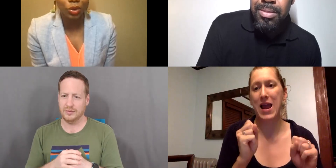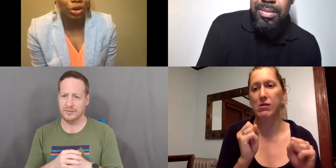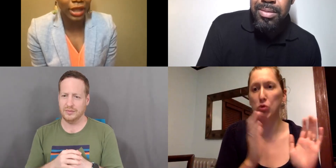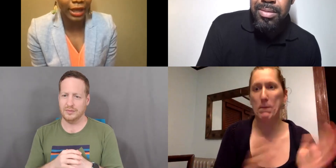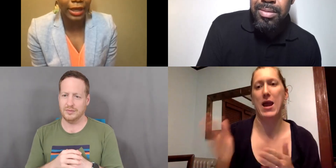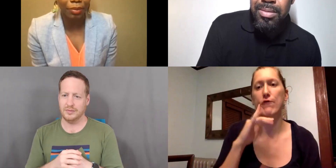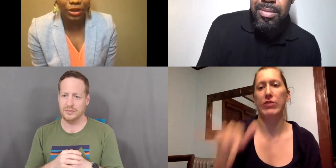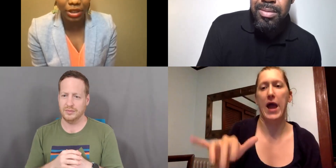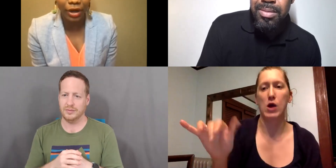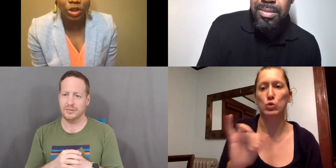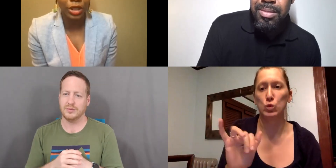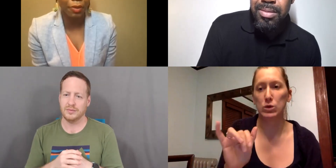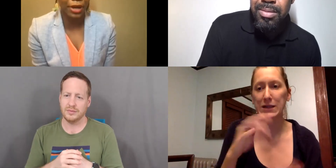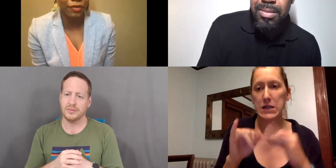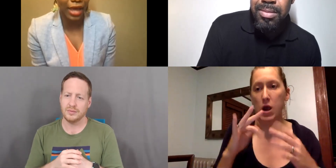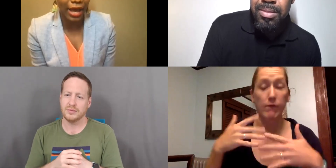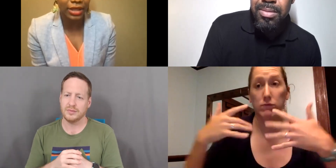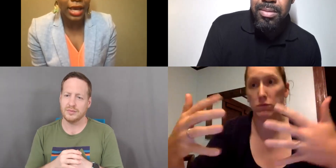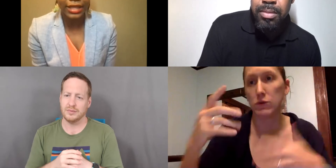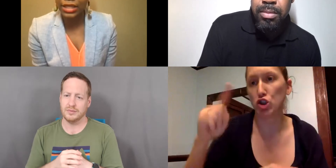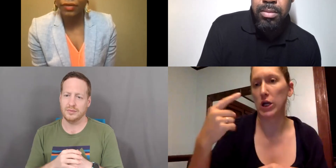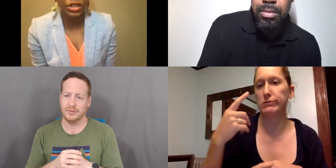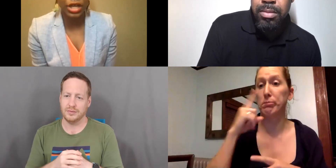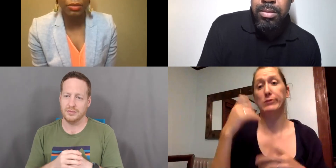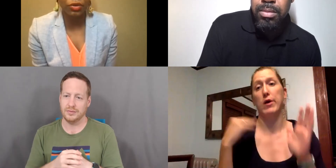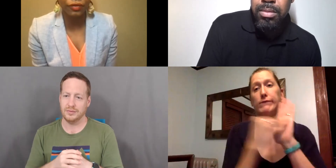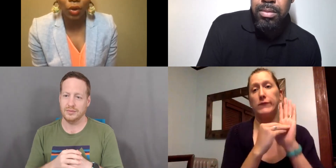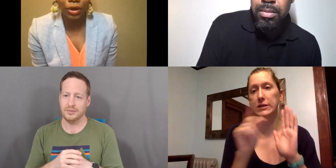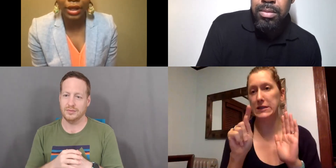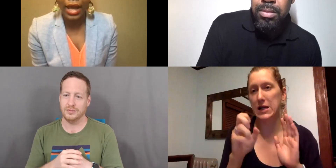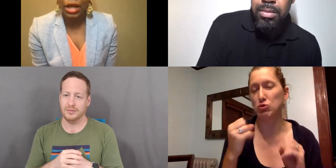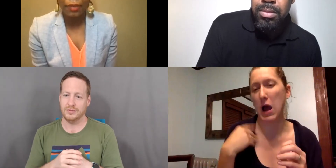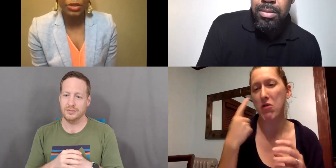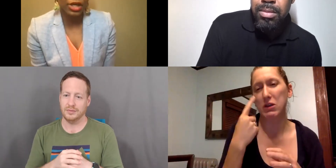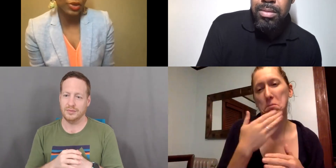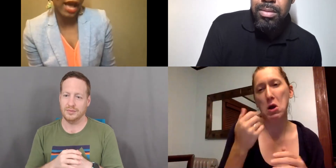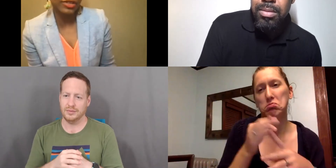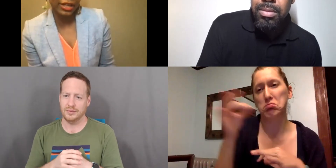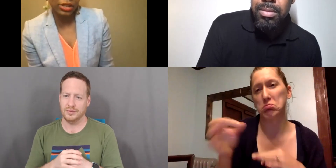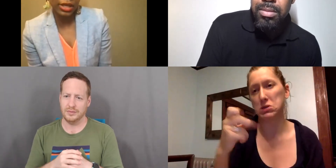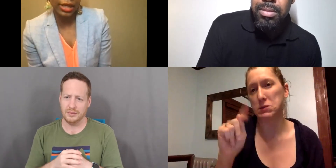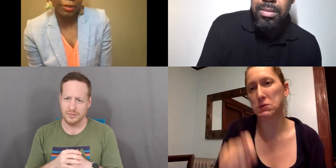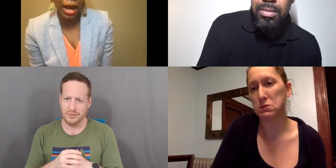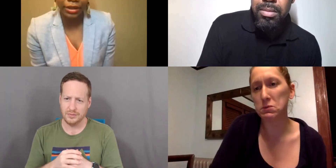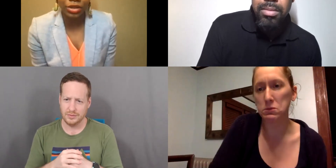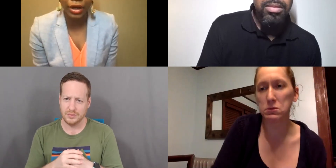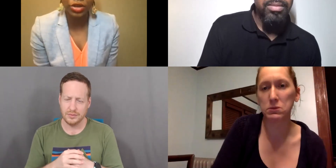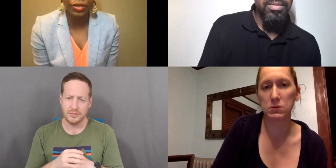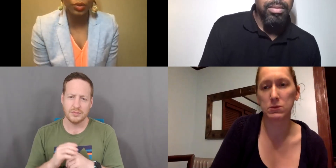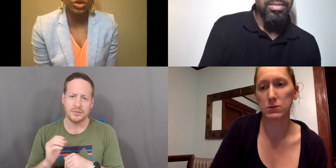look like in person, right? So we can prepare for that instead of us just kind of moving forward just because we have a date in mind, right? So I think we should go ahead